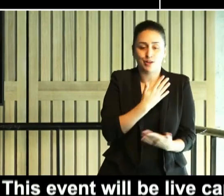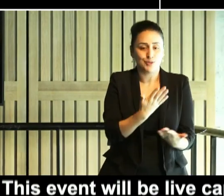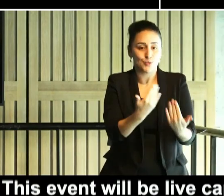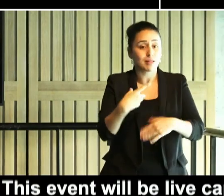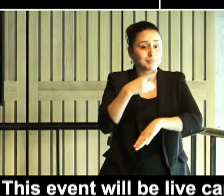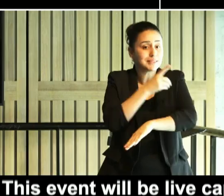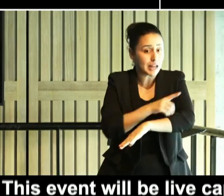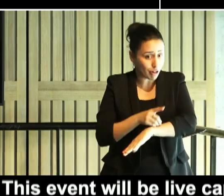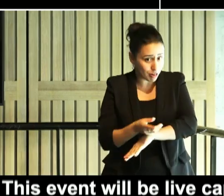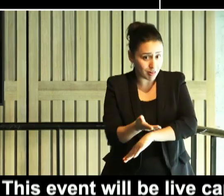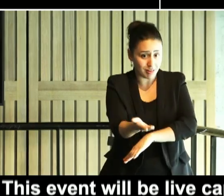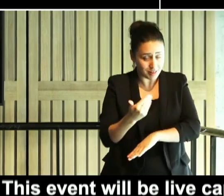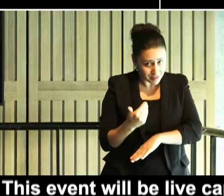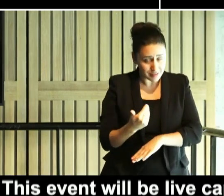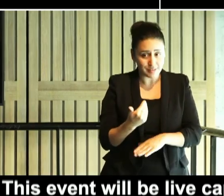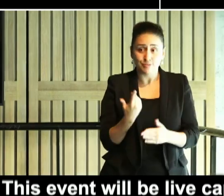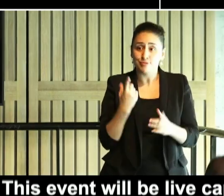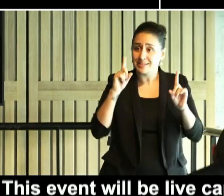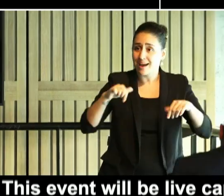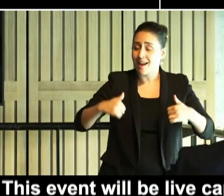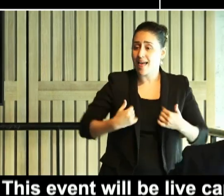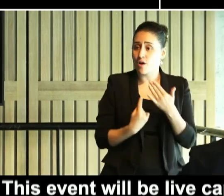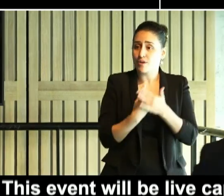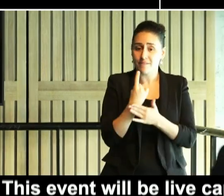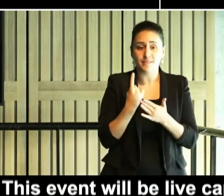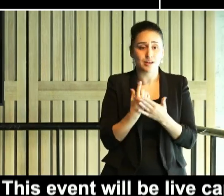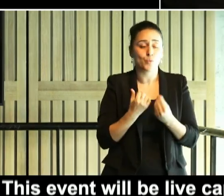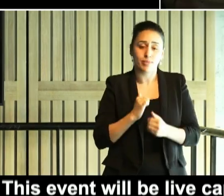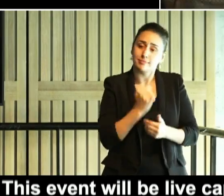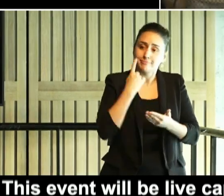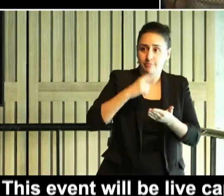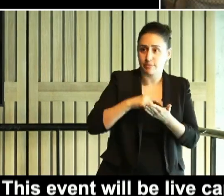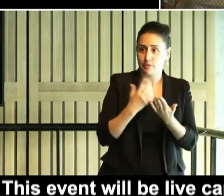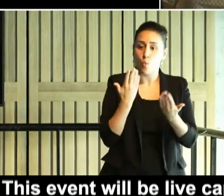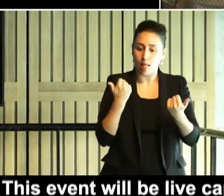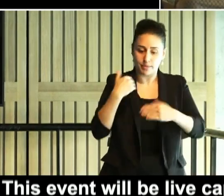Daniel McDonald to commence our event with a welcome to country.